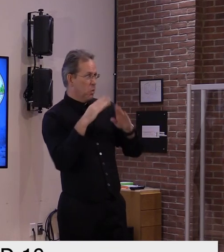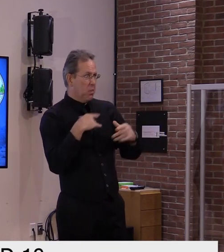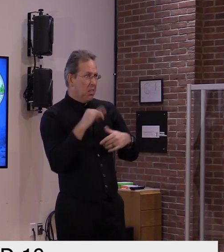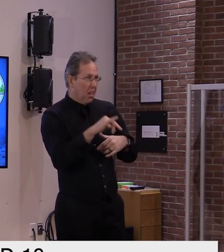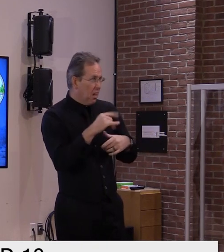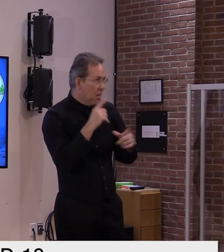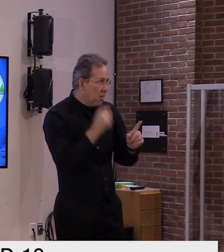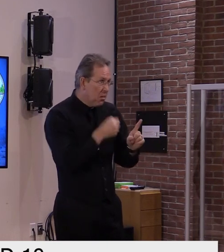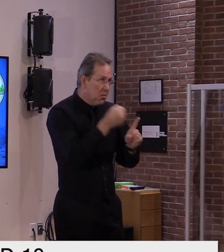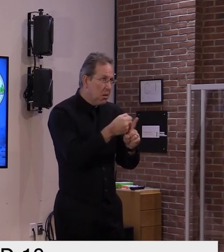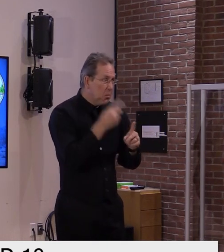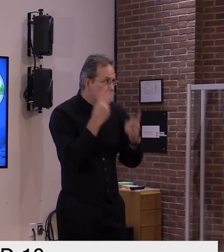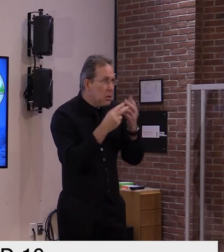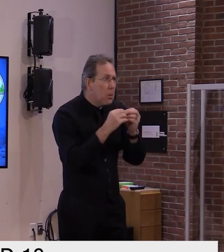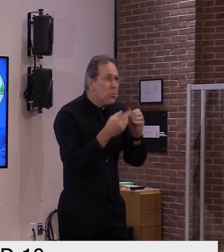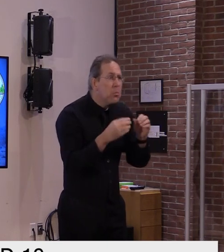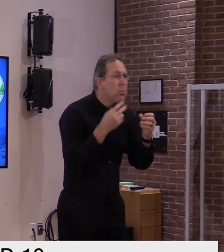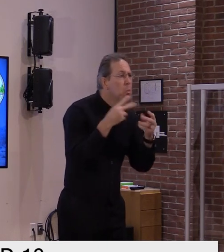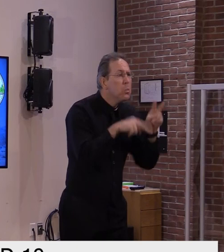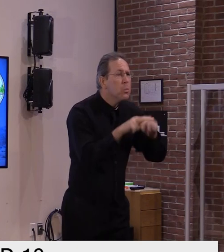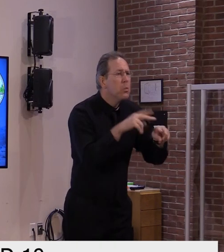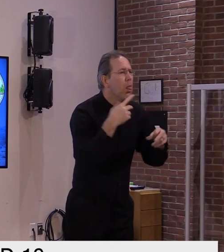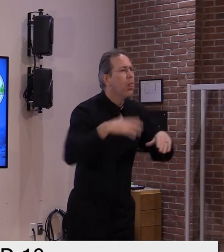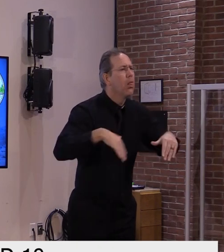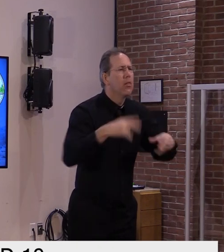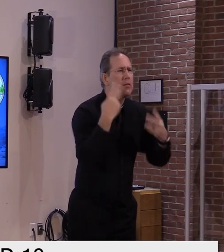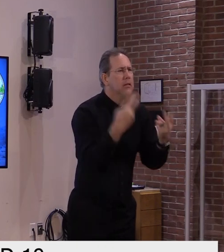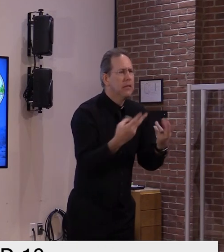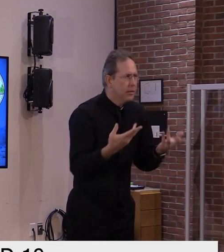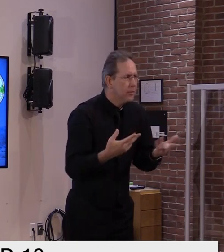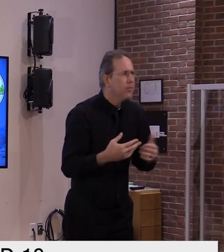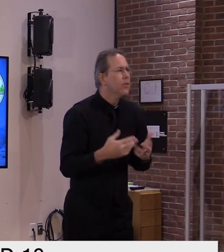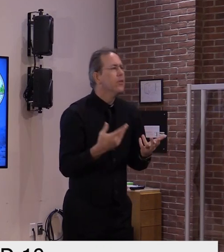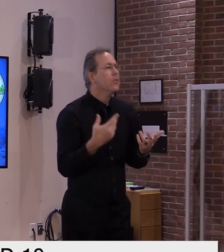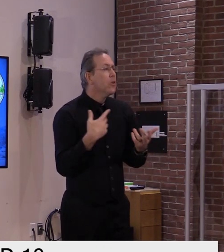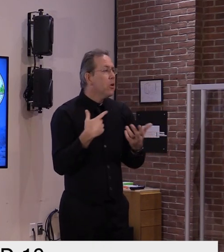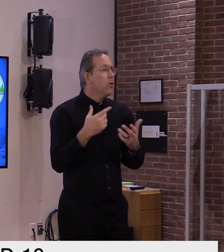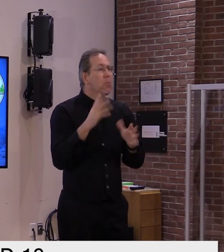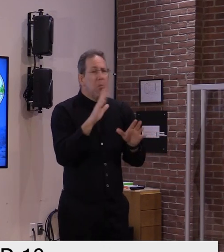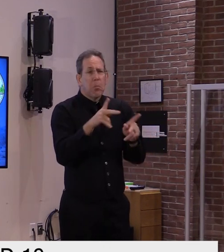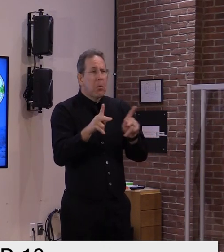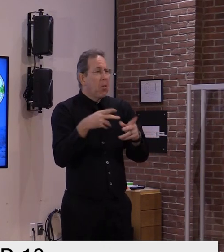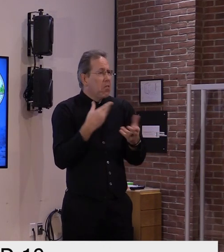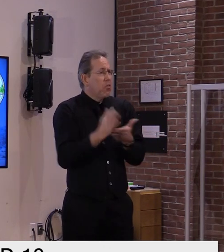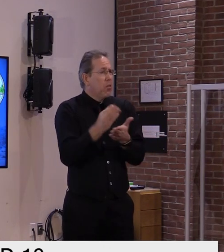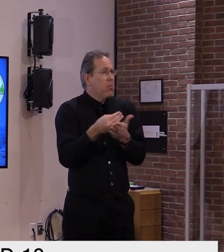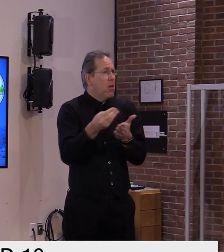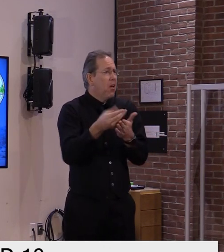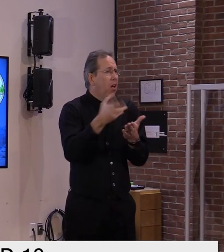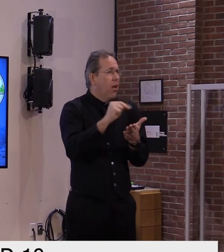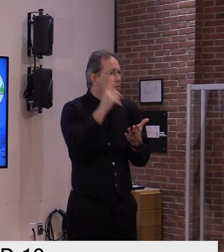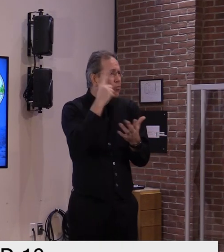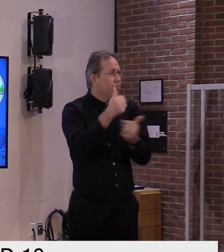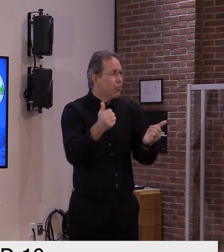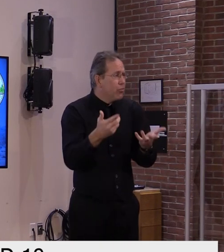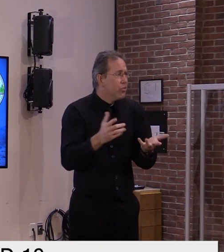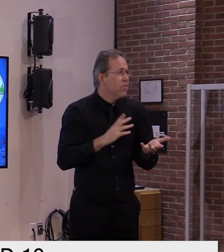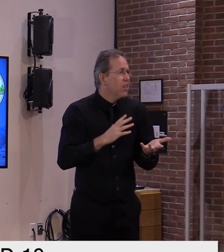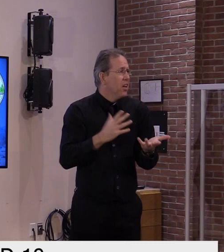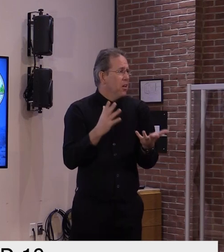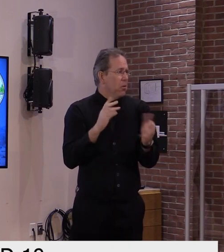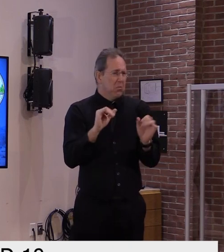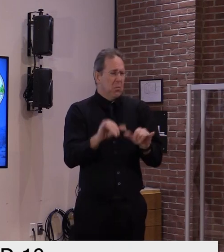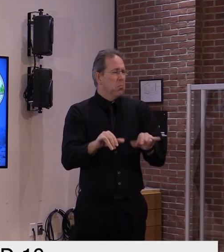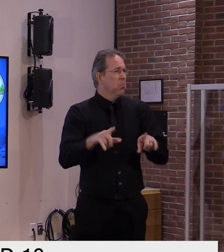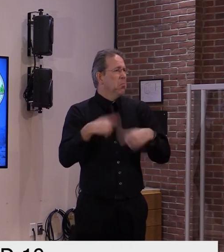The sale of weapons, possession of weapons, is something that has a long history in Vermont, and sportsmen have